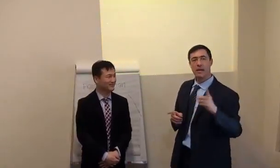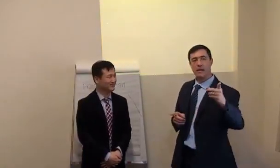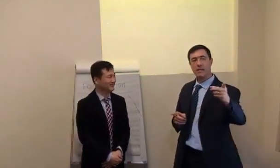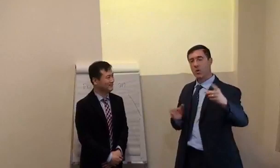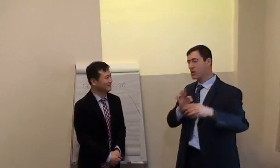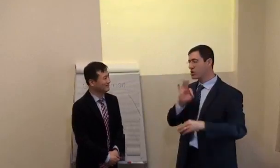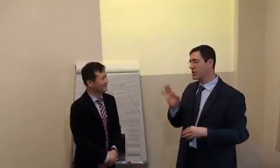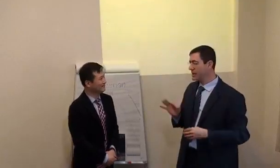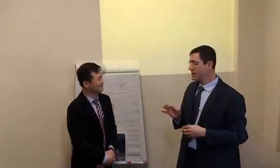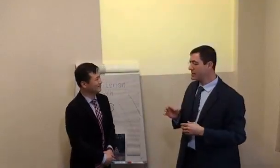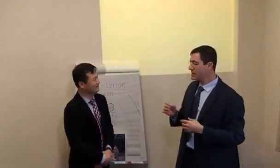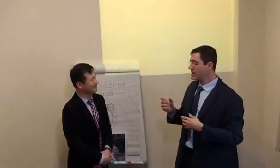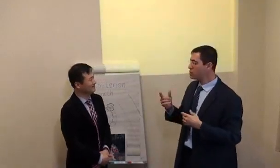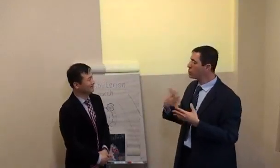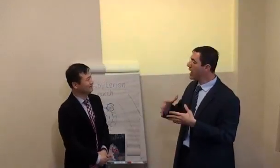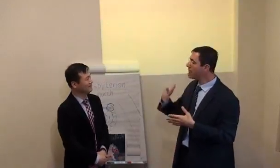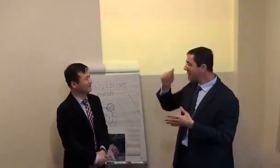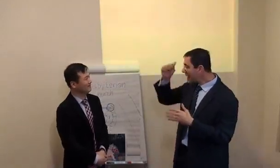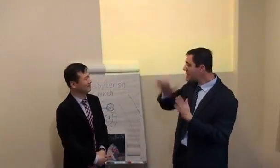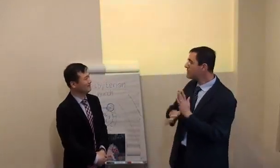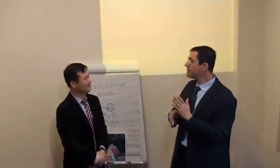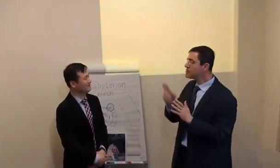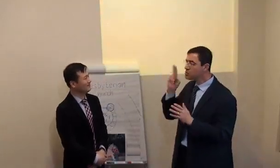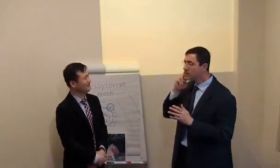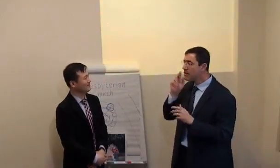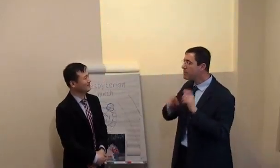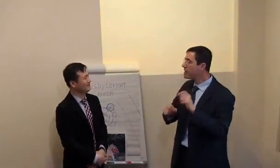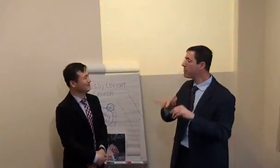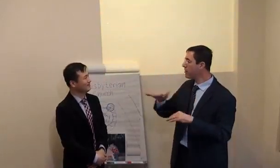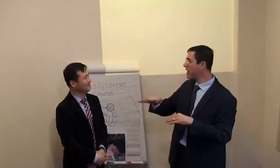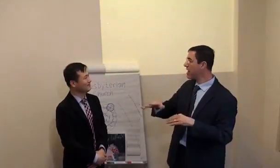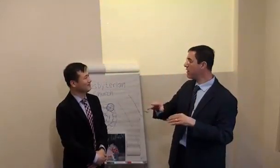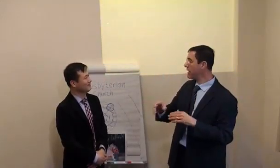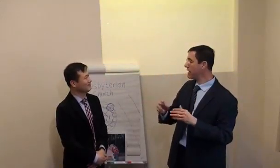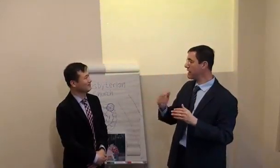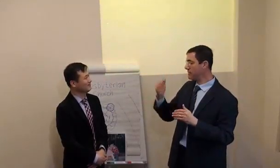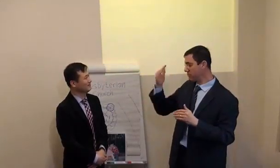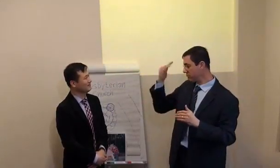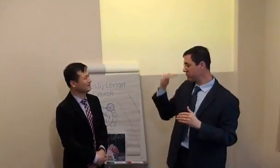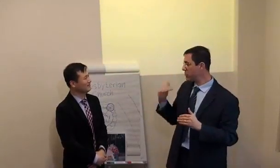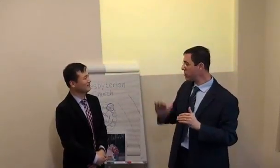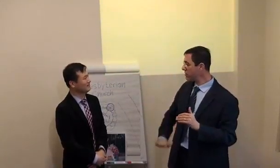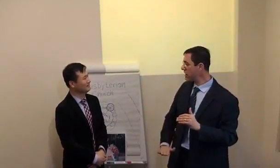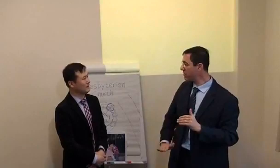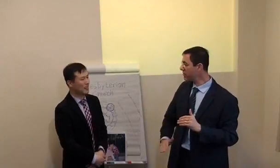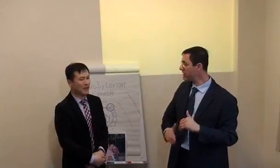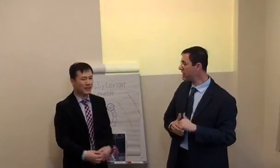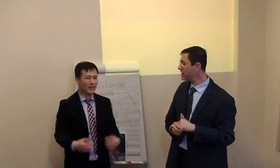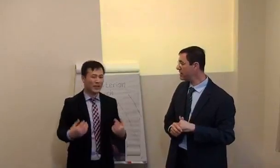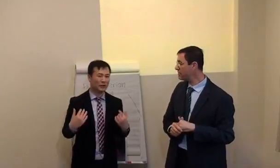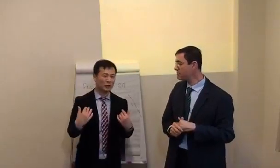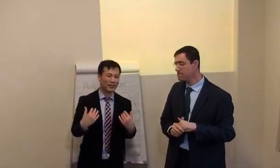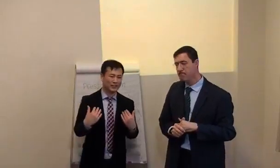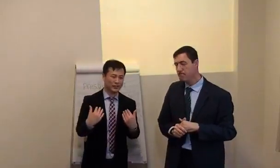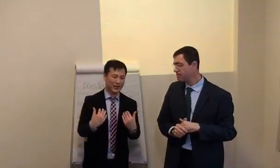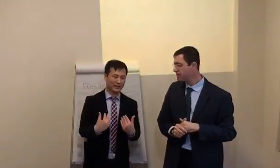The question is, do you have any experience with deaf people there in South Korea? In Korea,